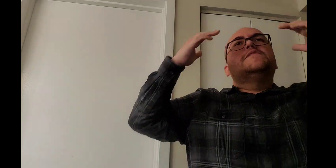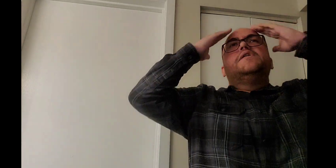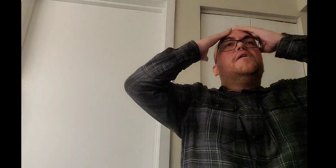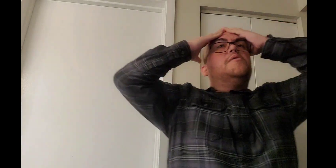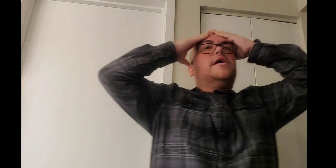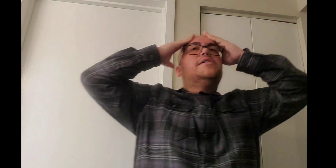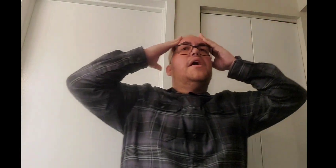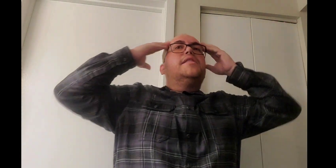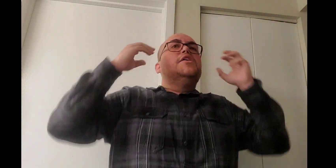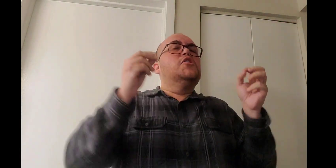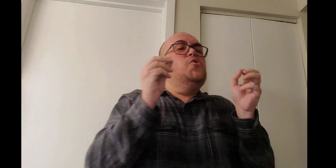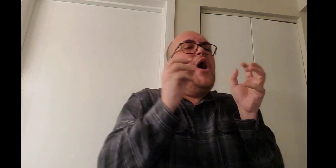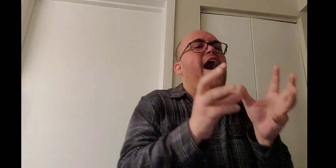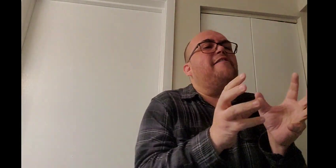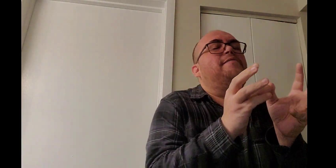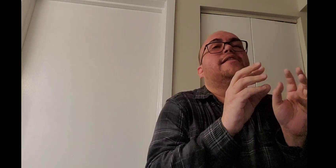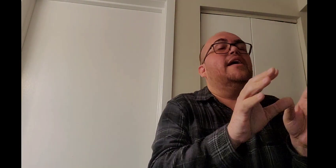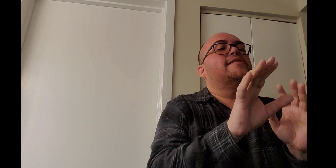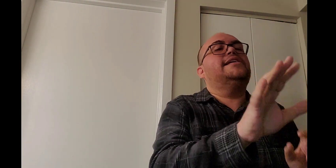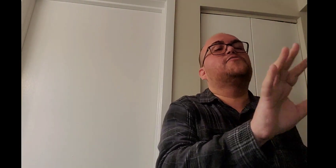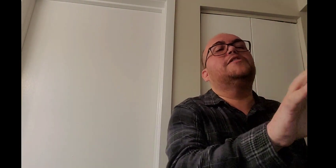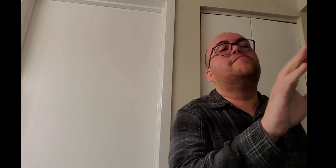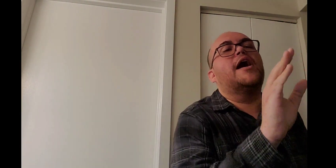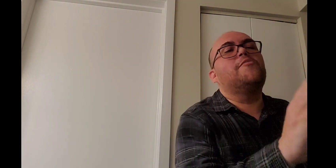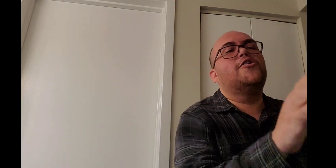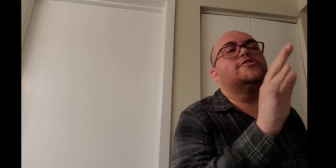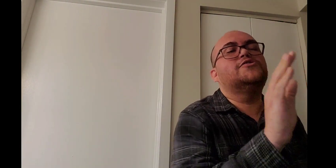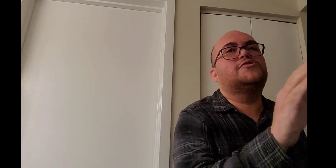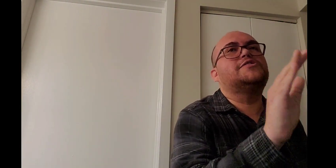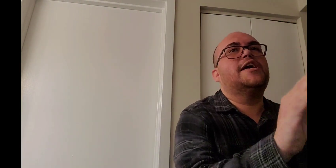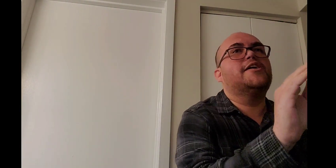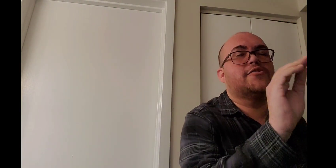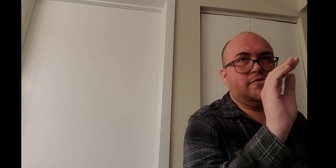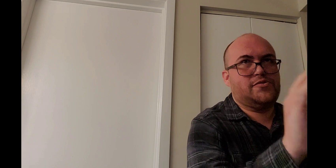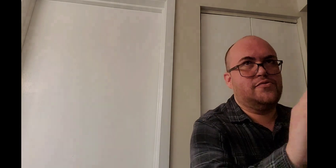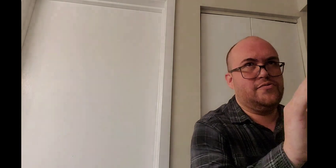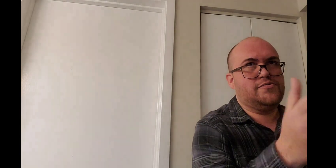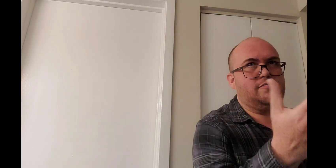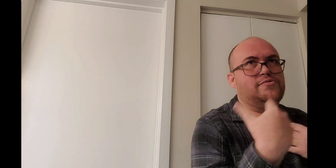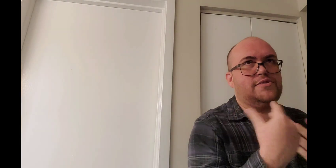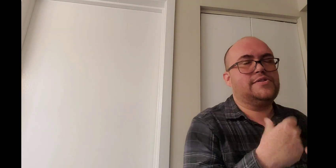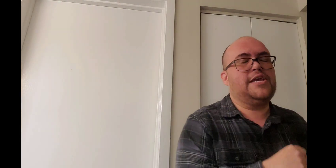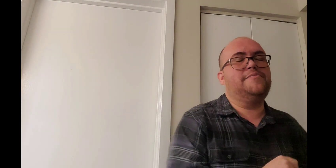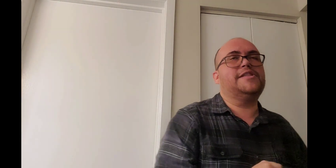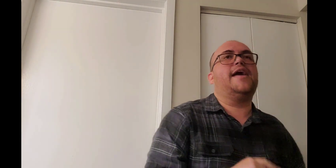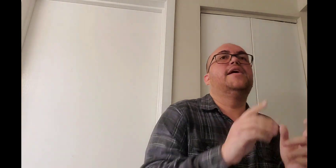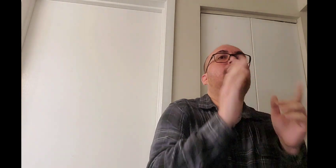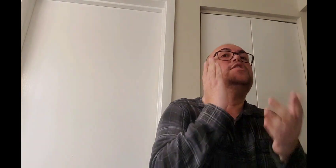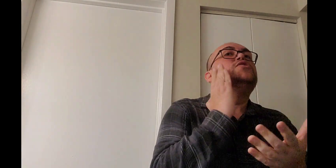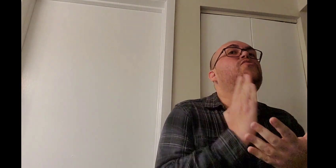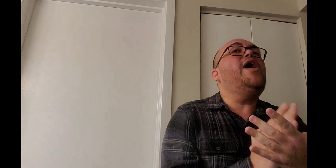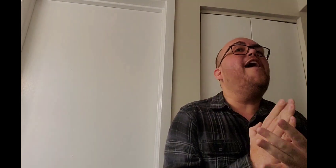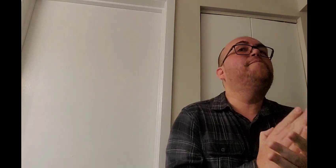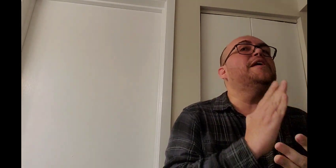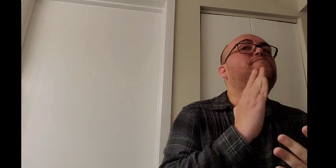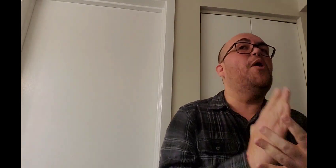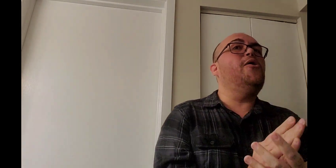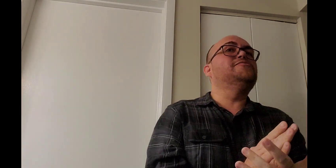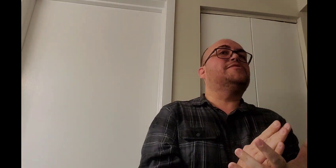oh my god you have this one my mother used to say into to to tell me that you have big bones